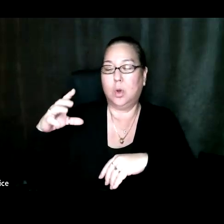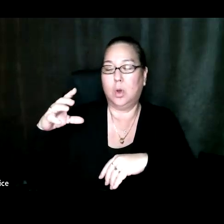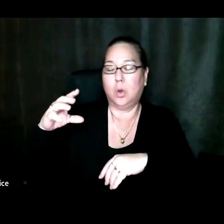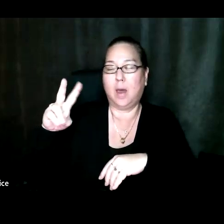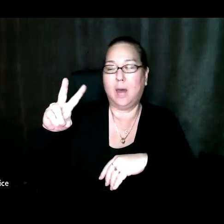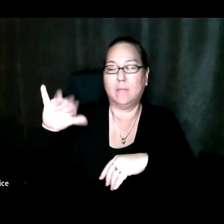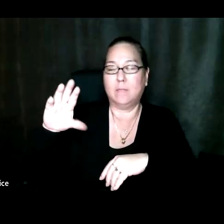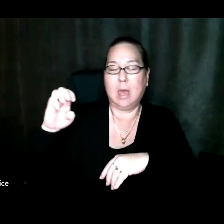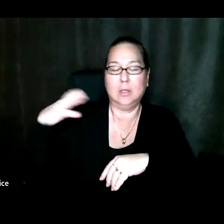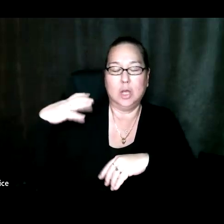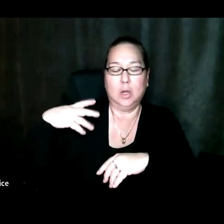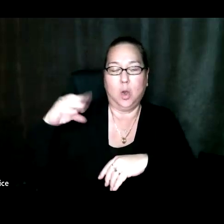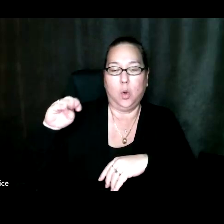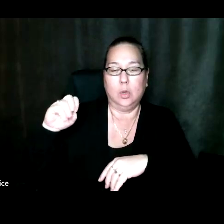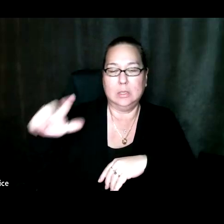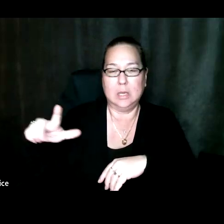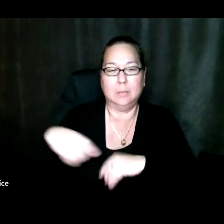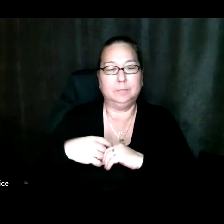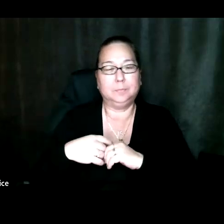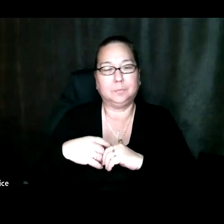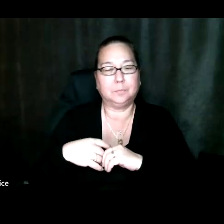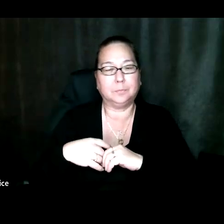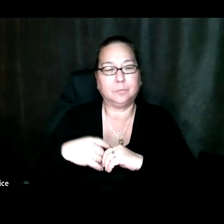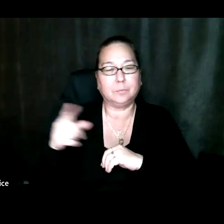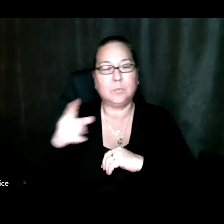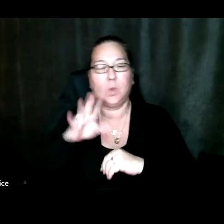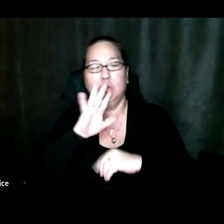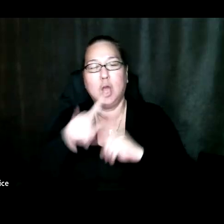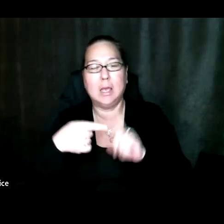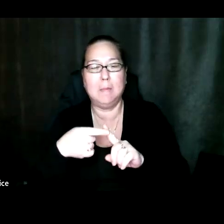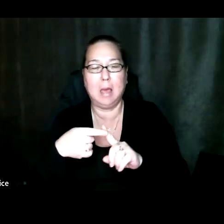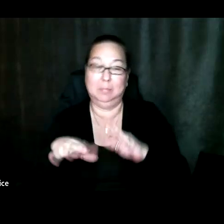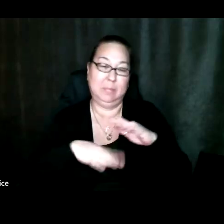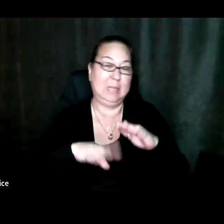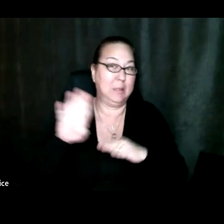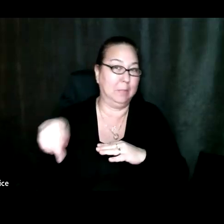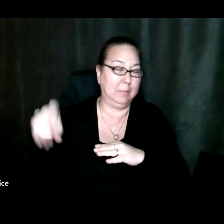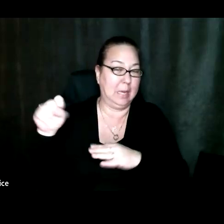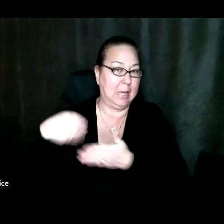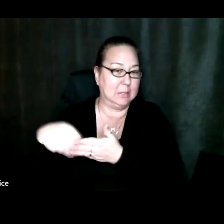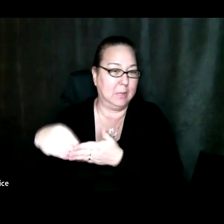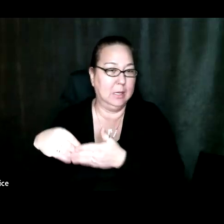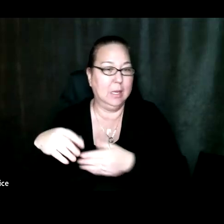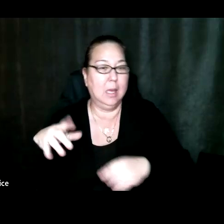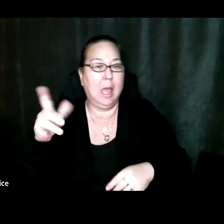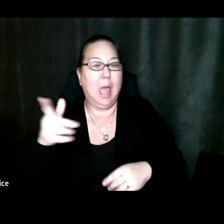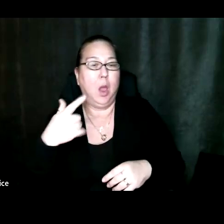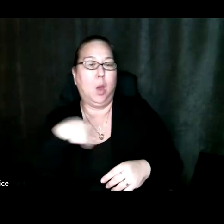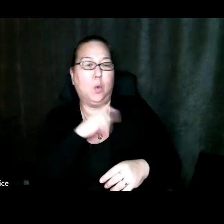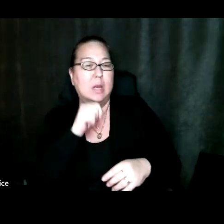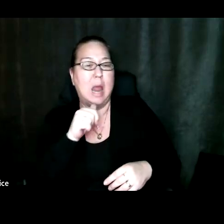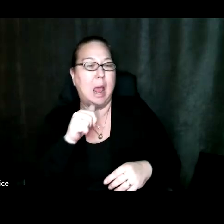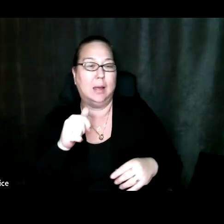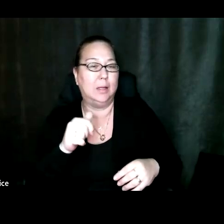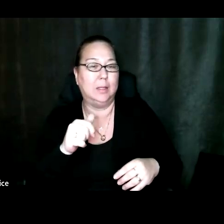not filling cuts or that type of thing. But laid over that is the ESSER funding that is going away. Yes. So when you talk to school